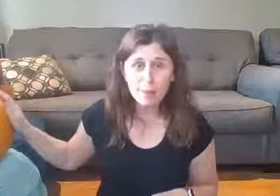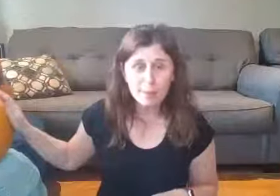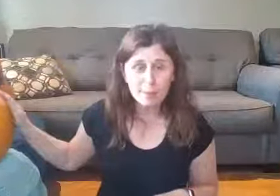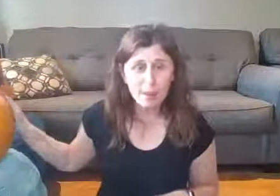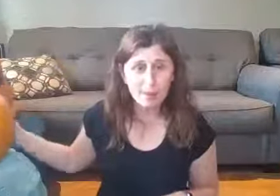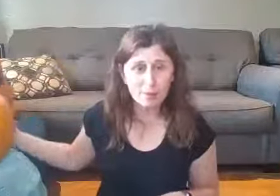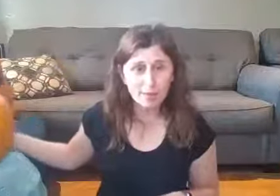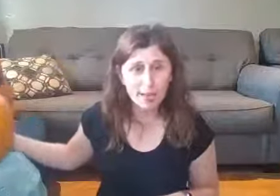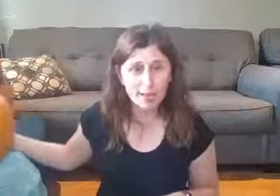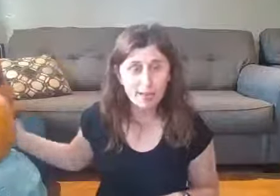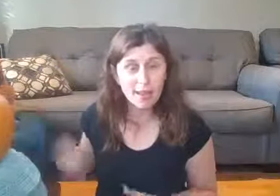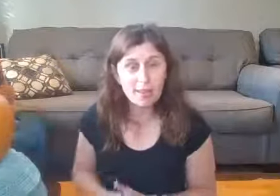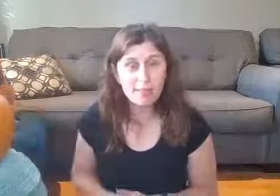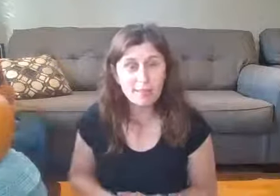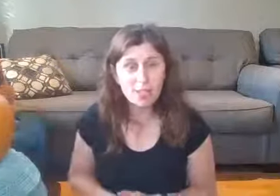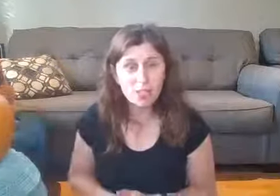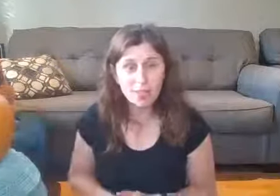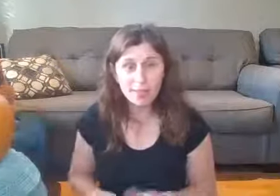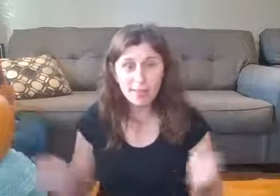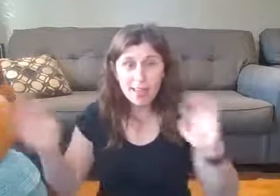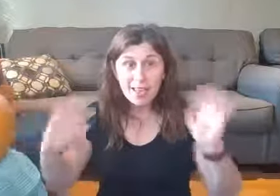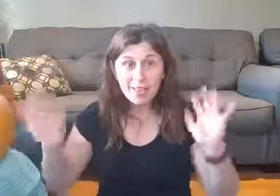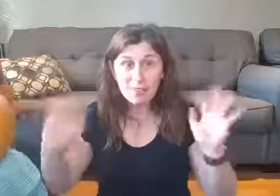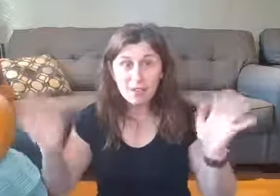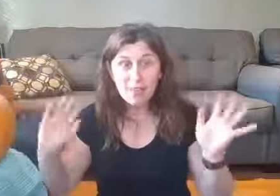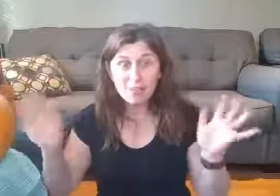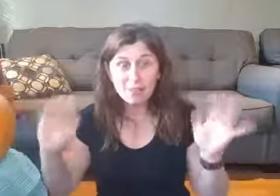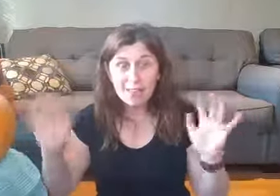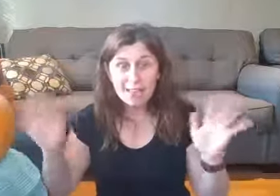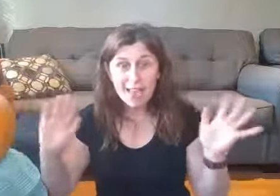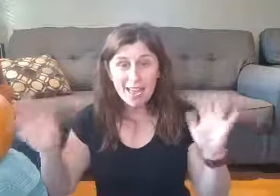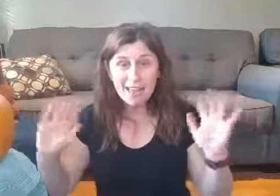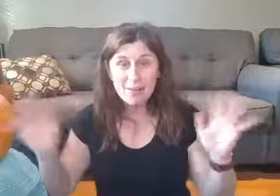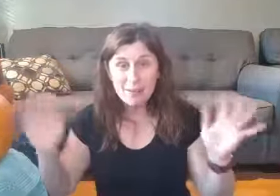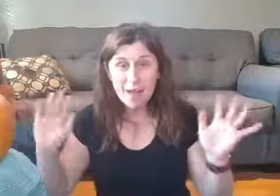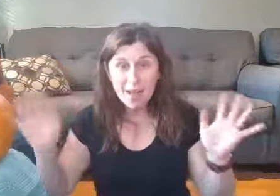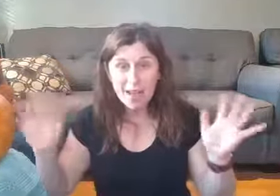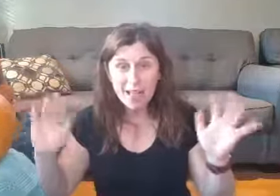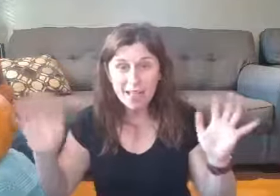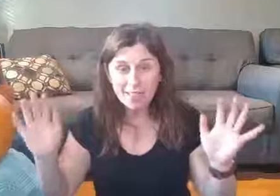pumpkin back outside in the sunshine. Everybody have a great day. Bye-bye.